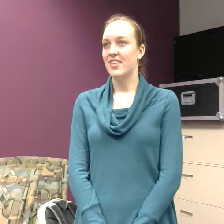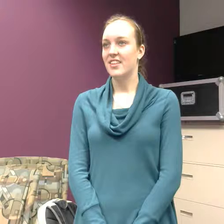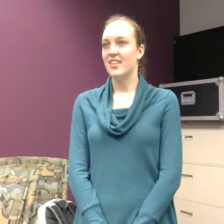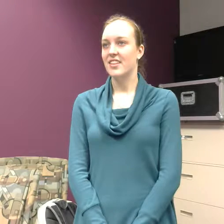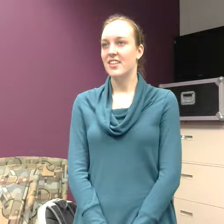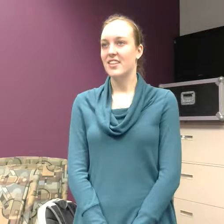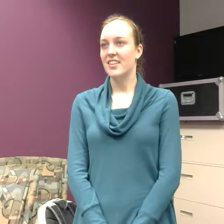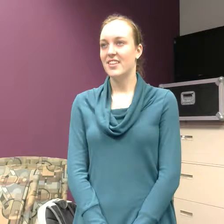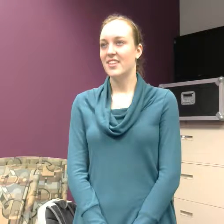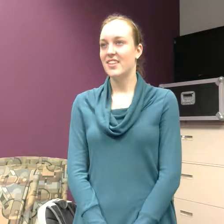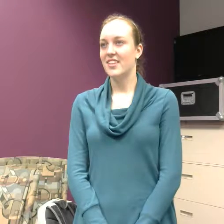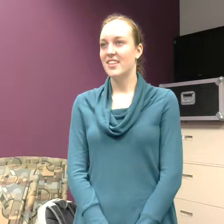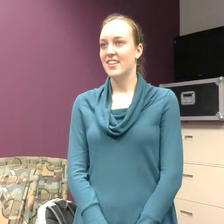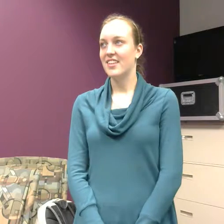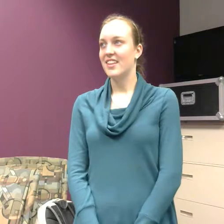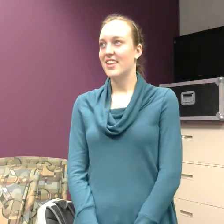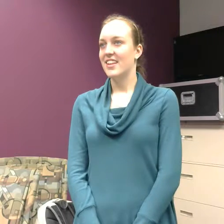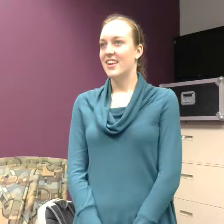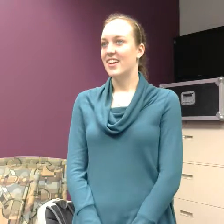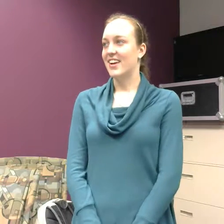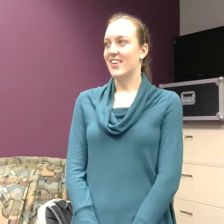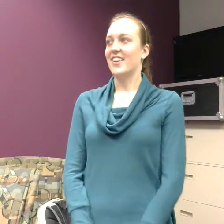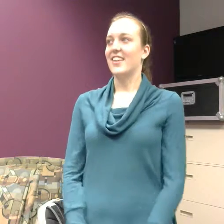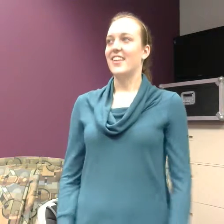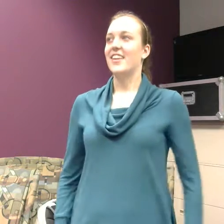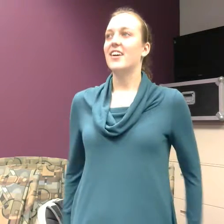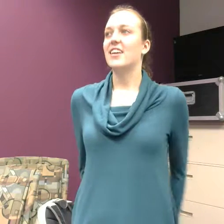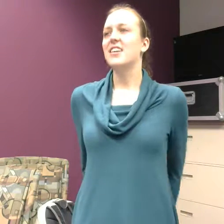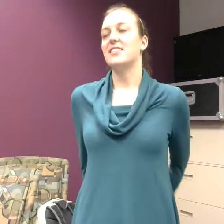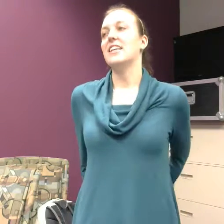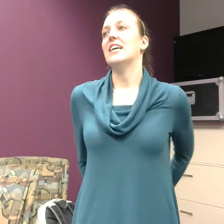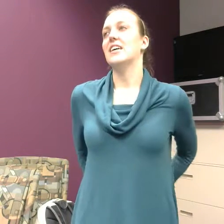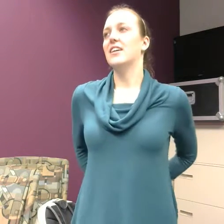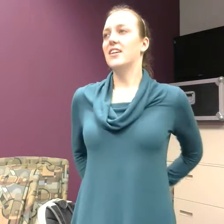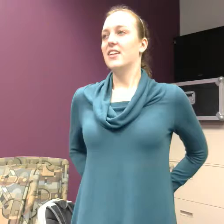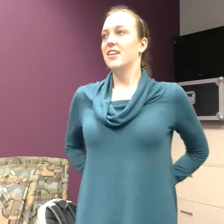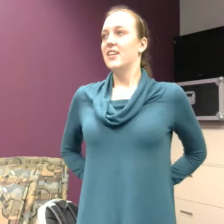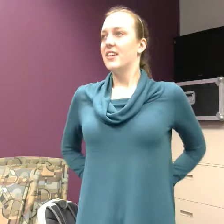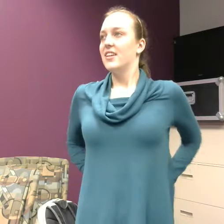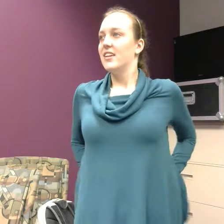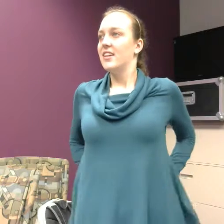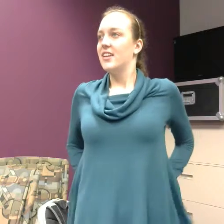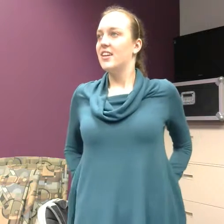Did you do it on purpose? Wait, I want to watch it. Stop. I want to watch it, please. See it.